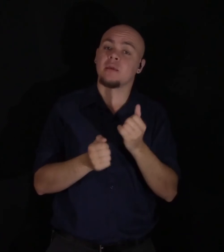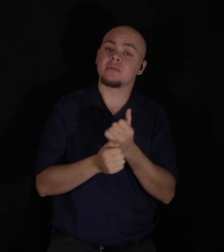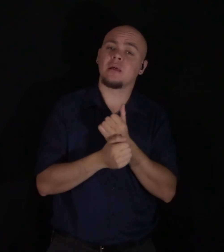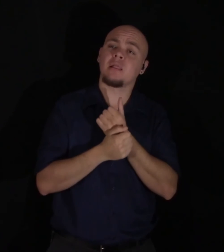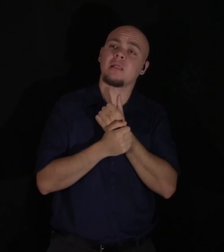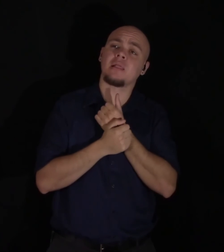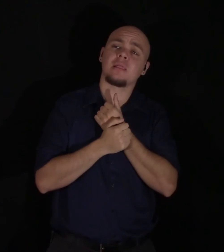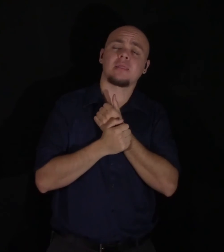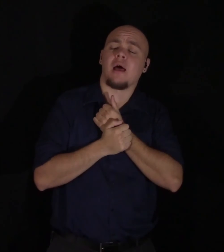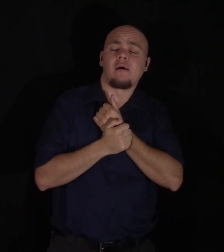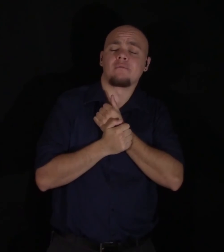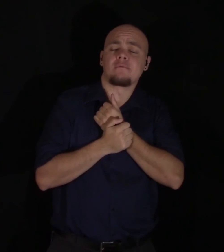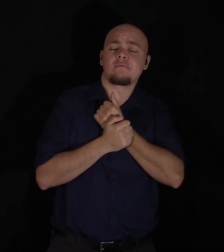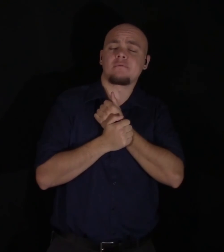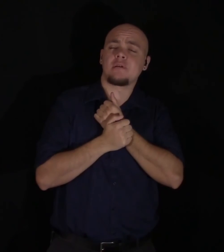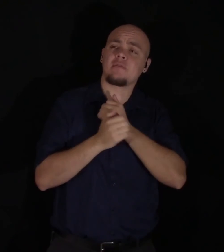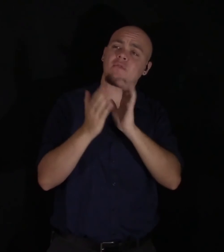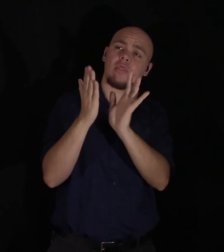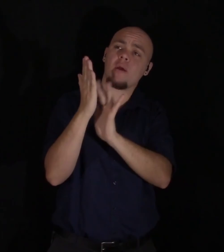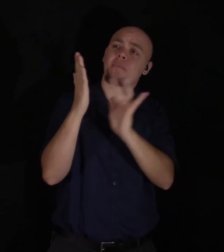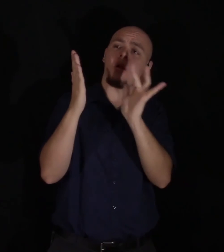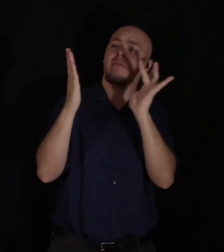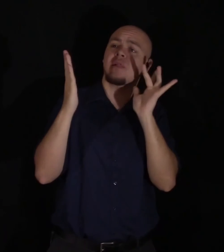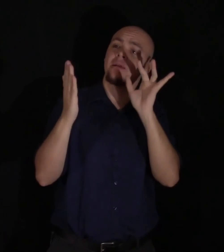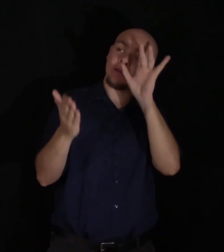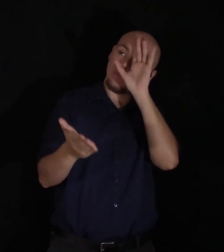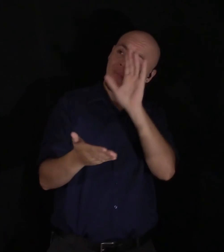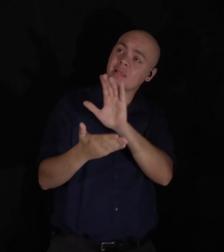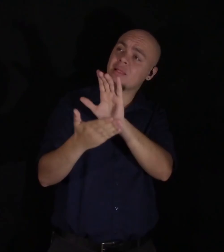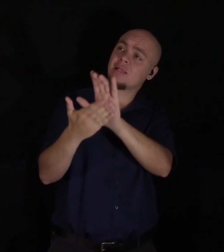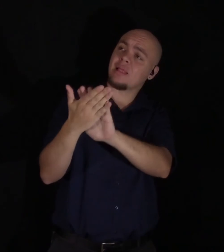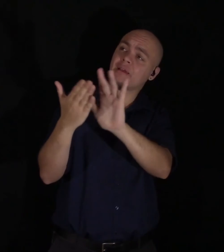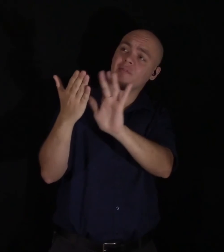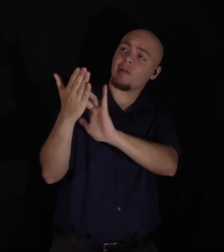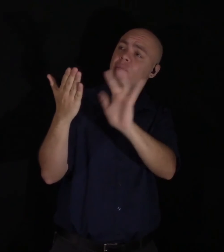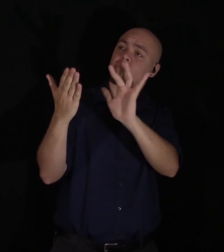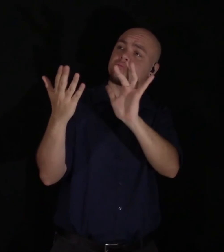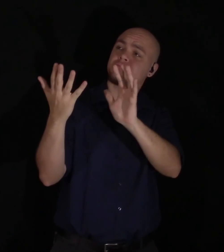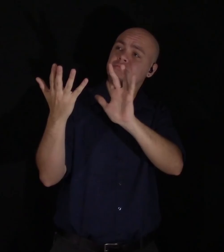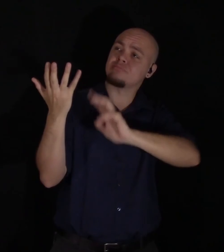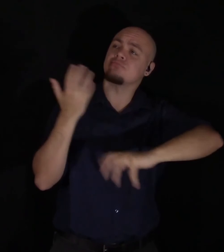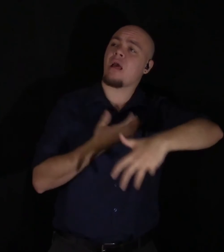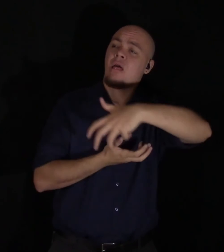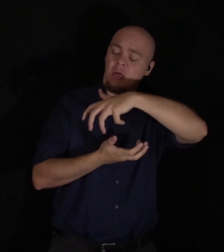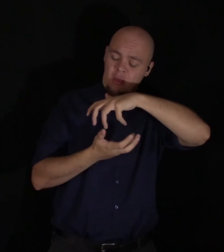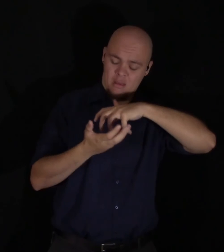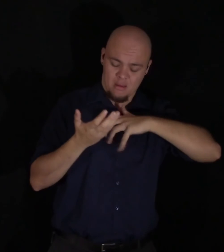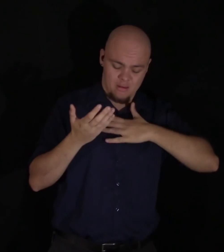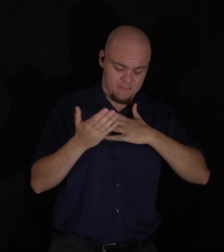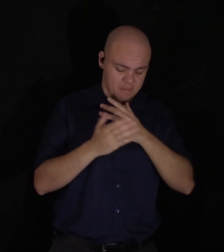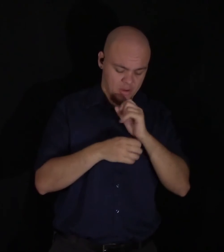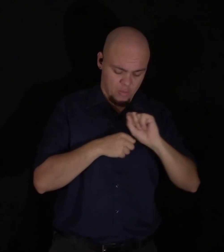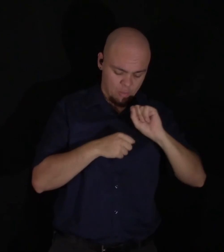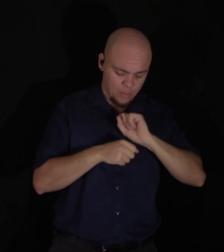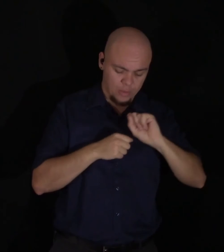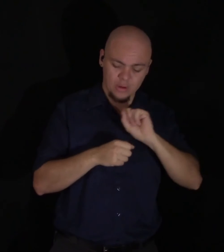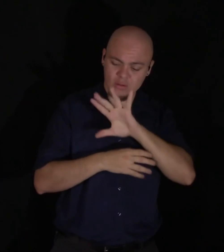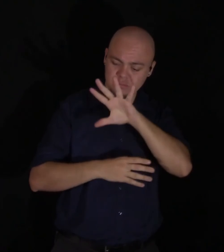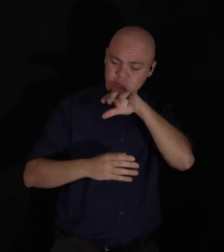marvelous, a belief in the marvelous, intertwined in all my projects, which hurries me out